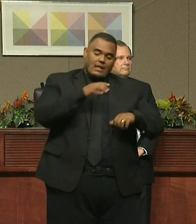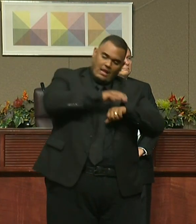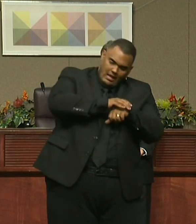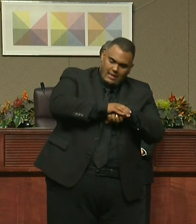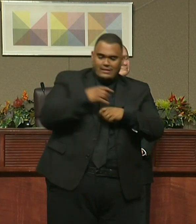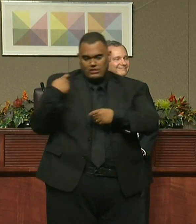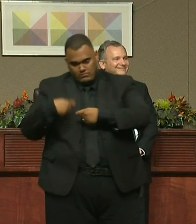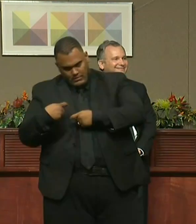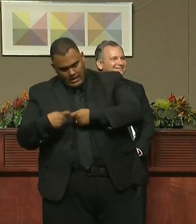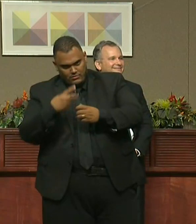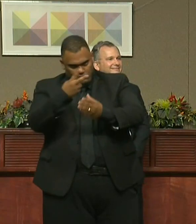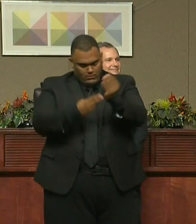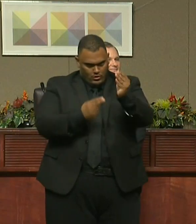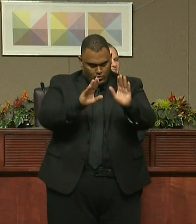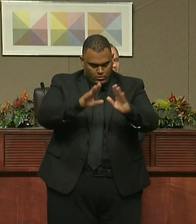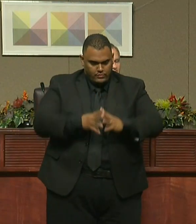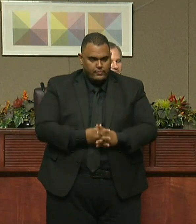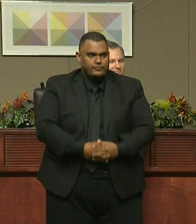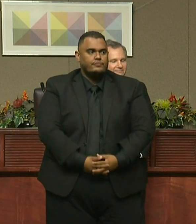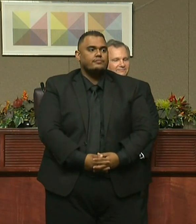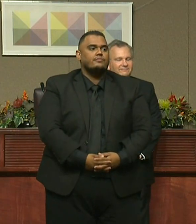Oh, God. Okay.